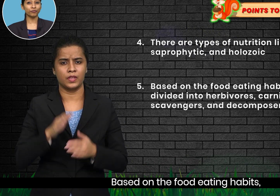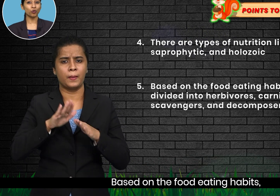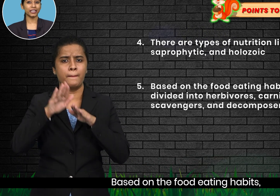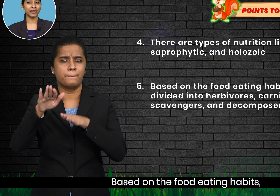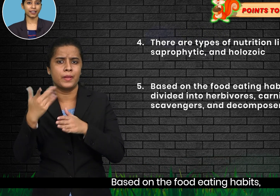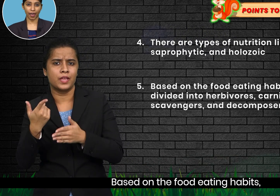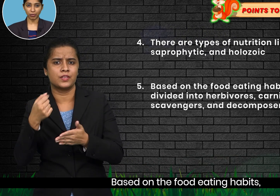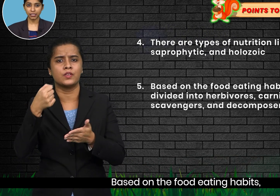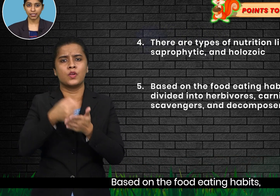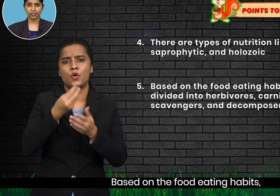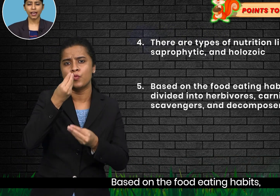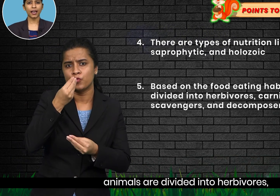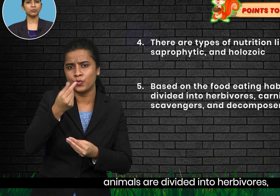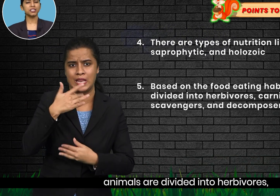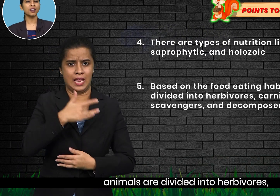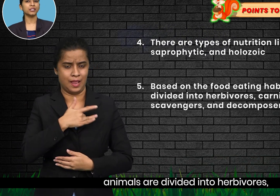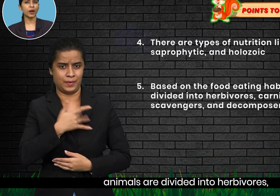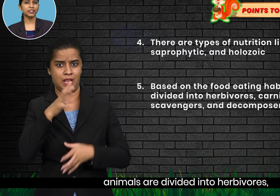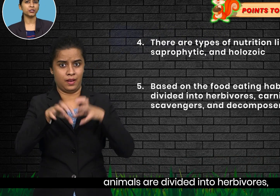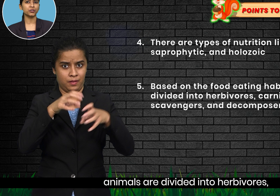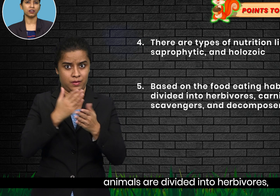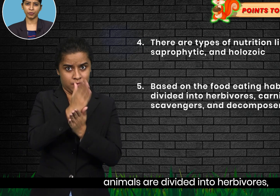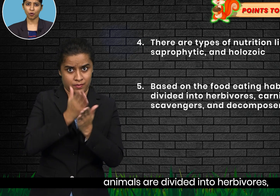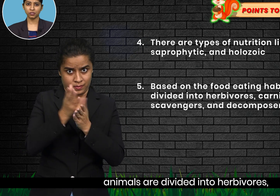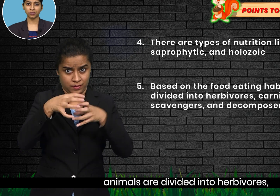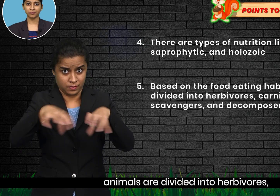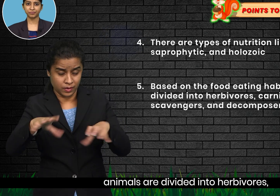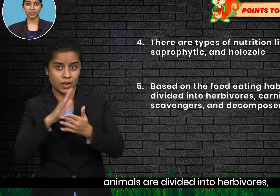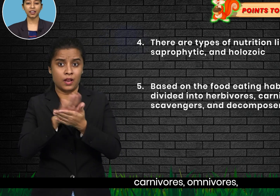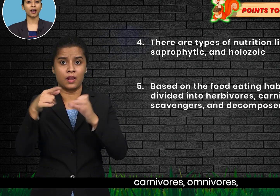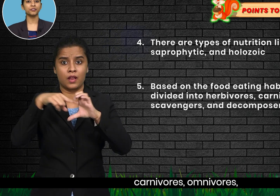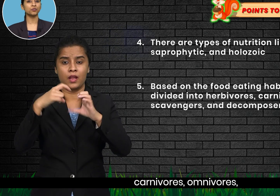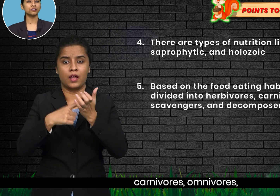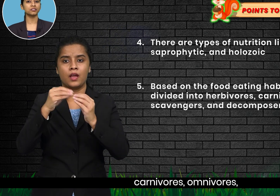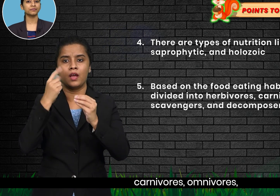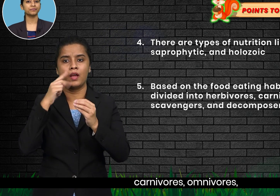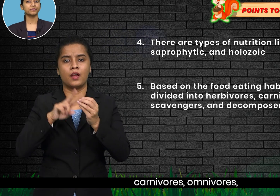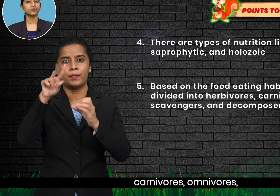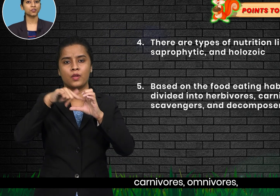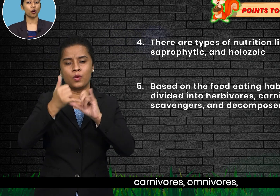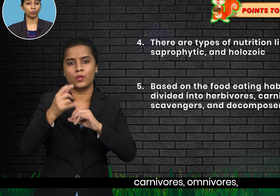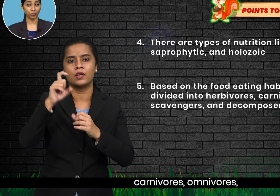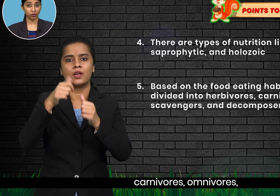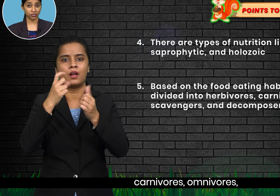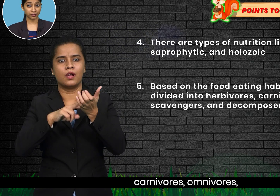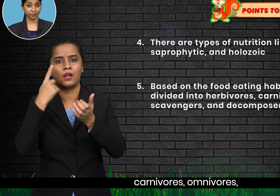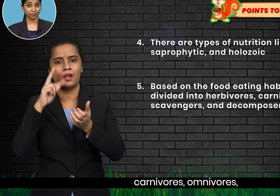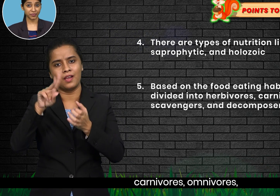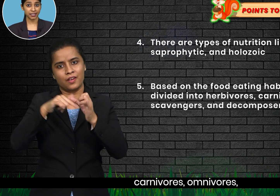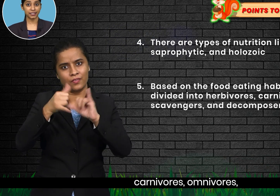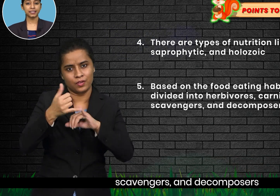Based on the food eating habits, animals are divided into herbivores, carnivores,